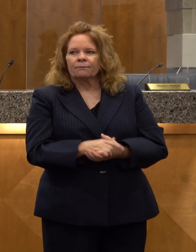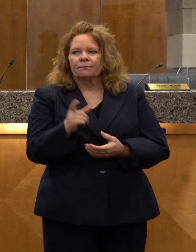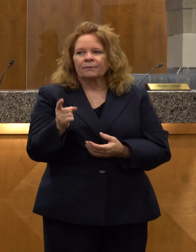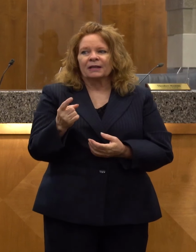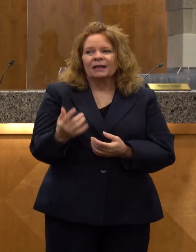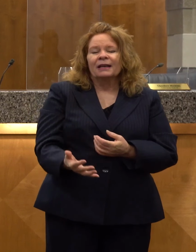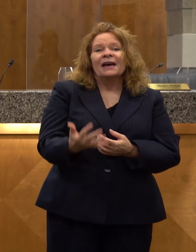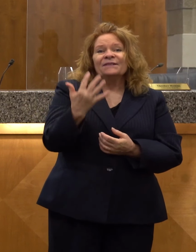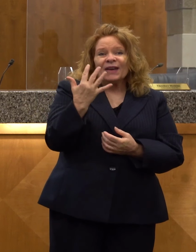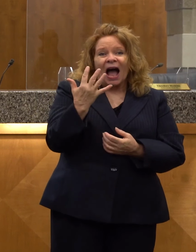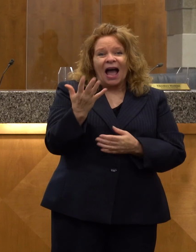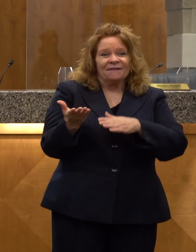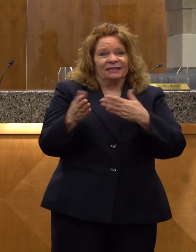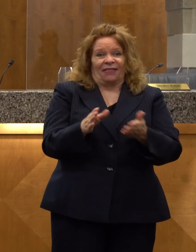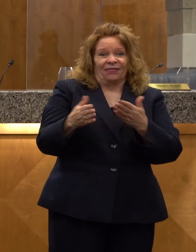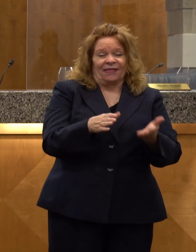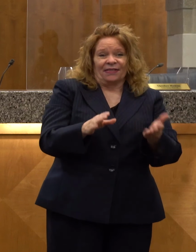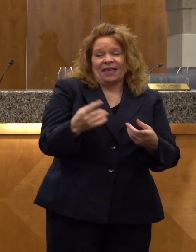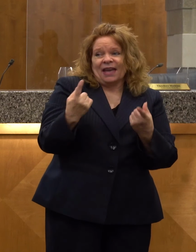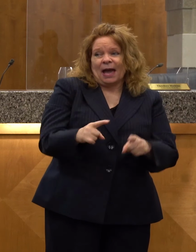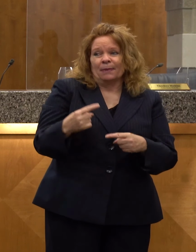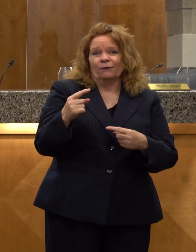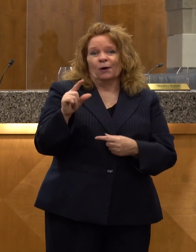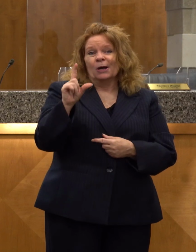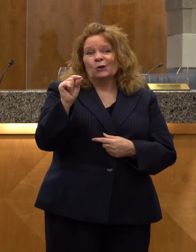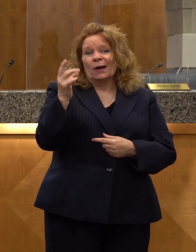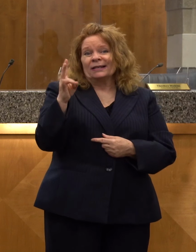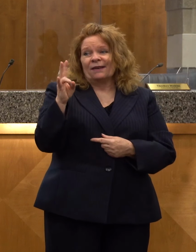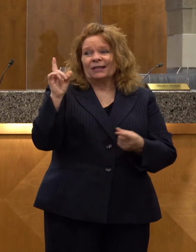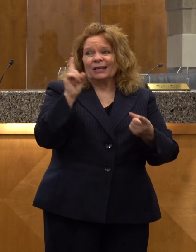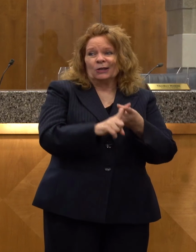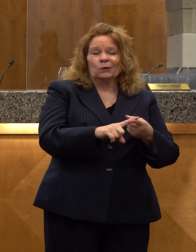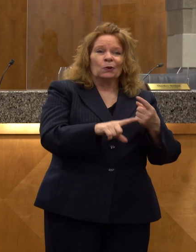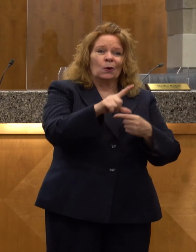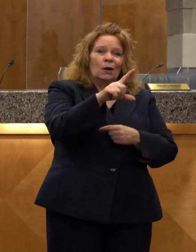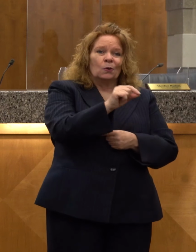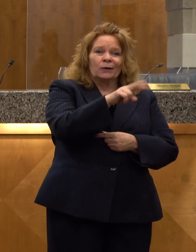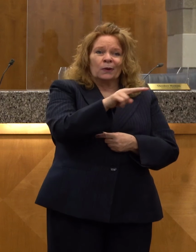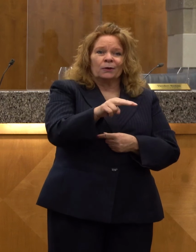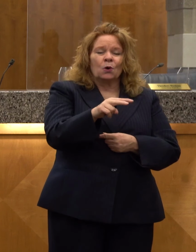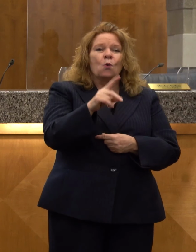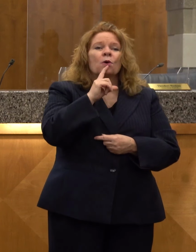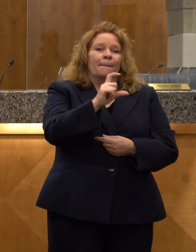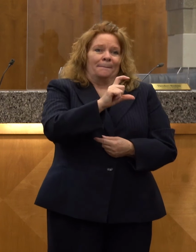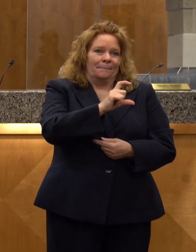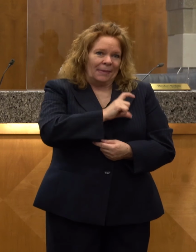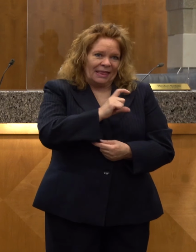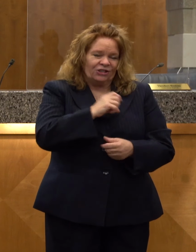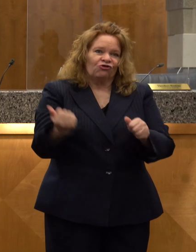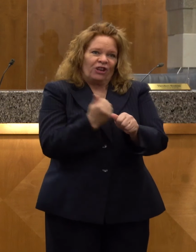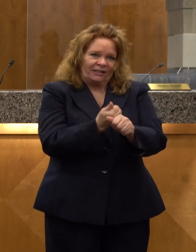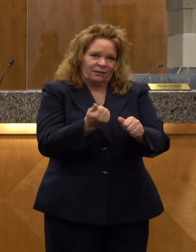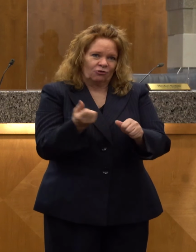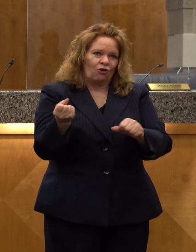5 of the fatalities from 2017 to 2022 were from police chases, including the police officer who died. Will this